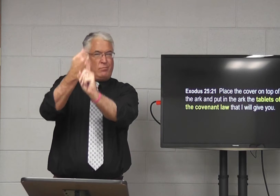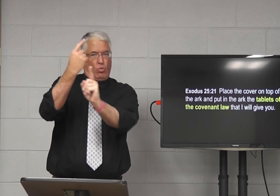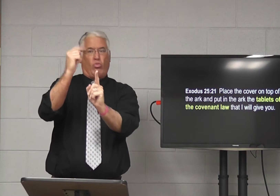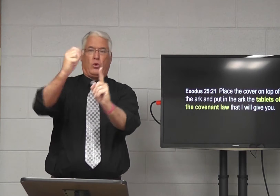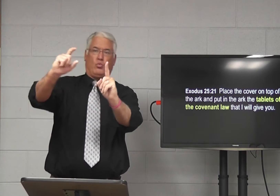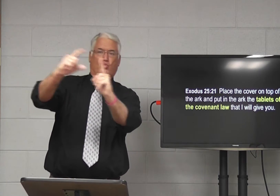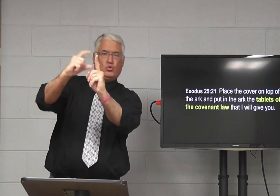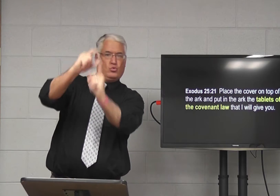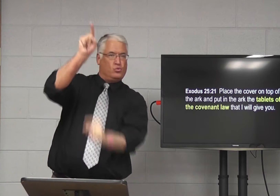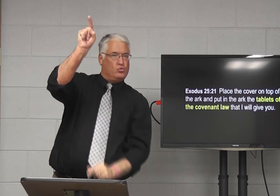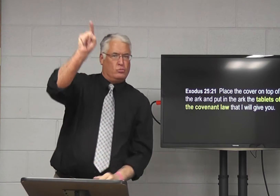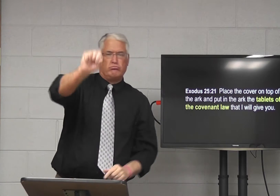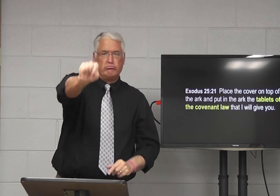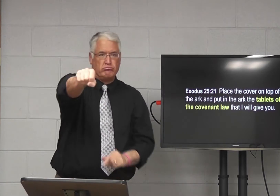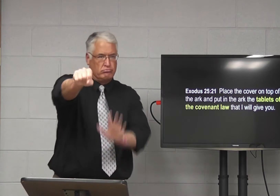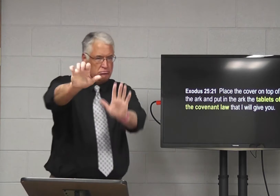Understand that Christ himself is the word.